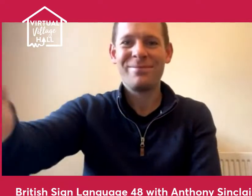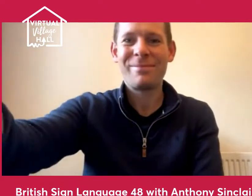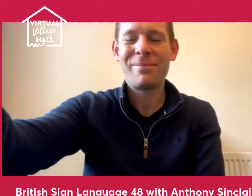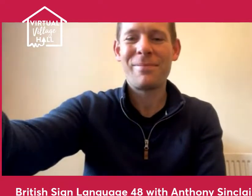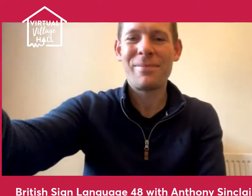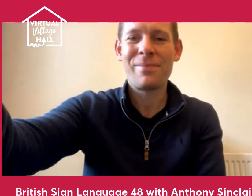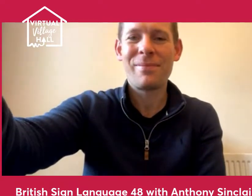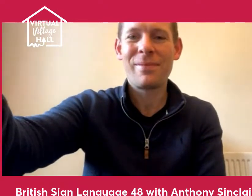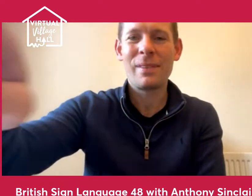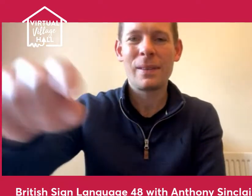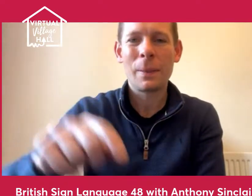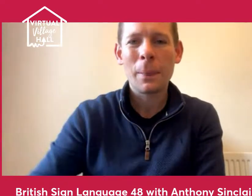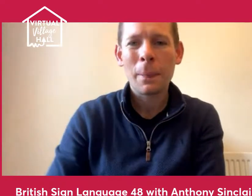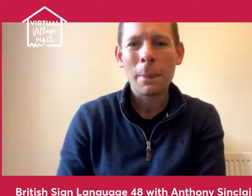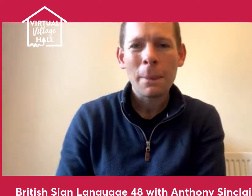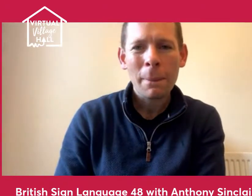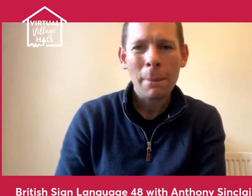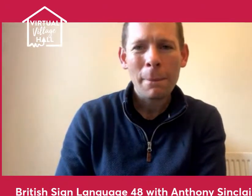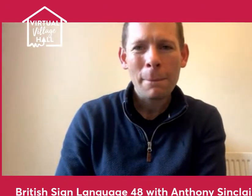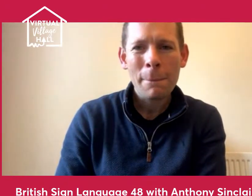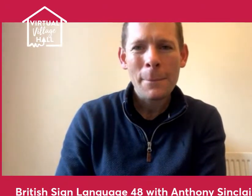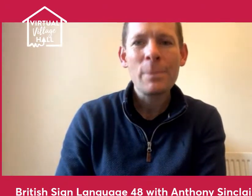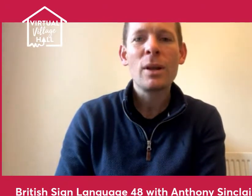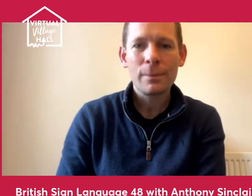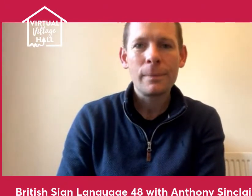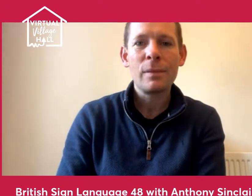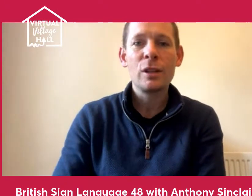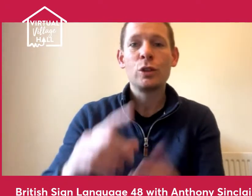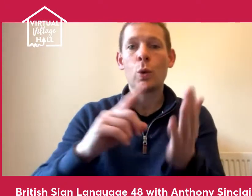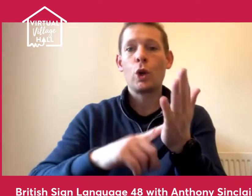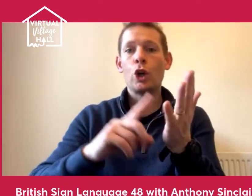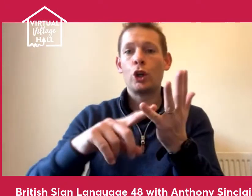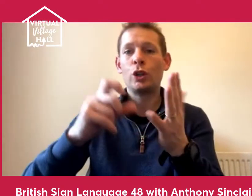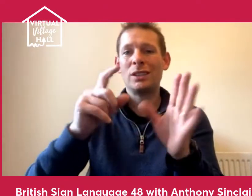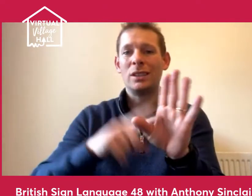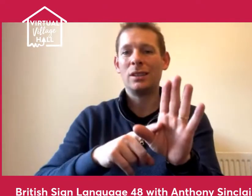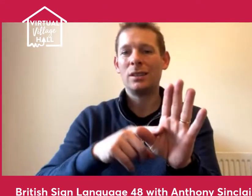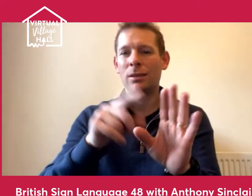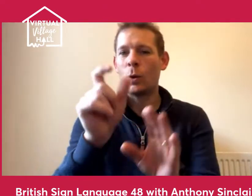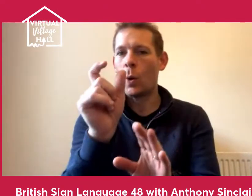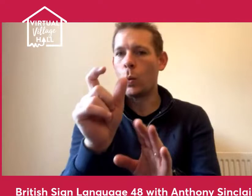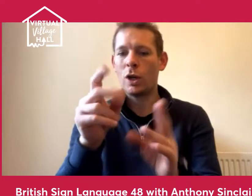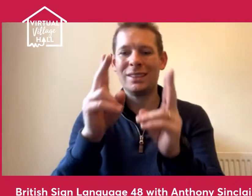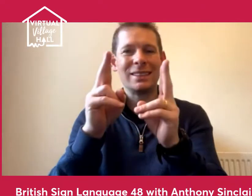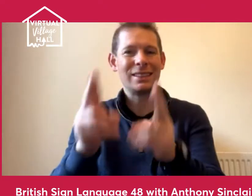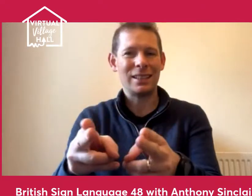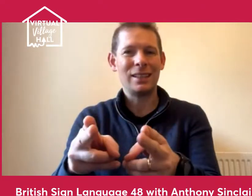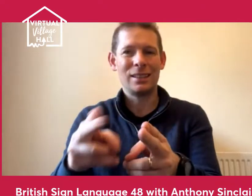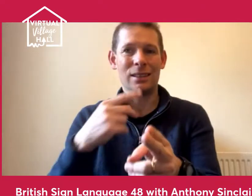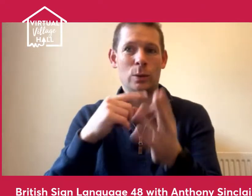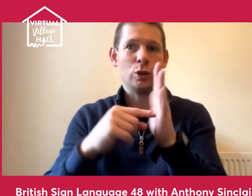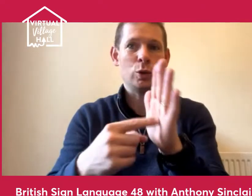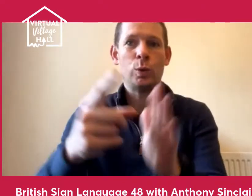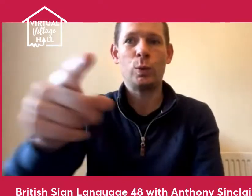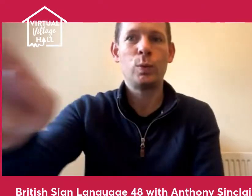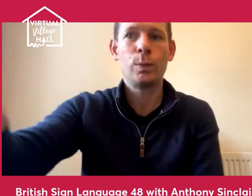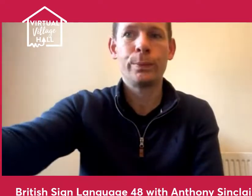And so you got the notification and joined. That's brilliant. Good to have you. So Lucy is asking a question about if a person